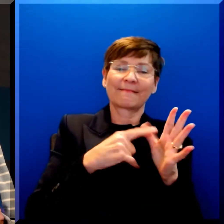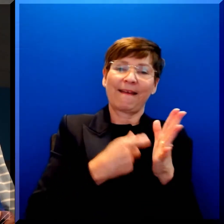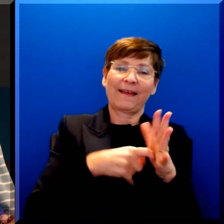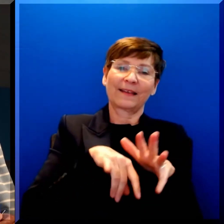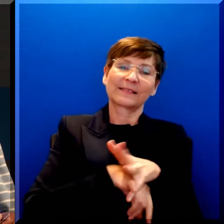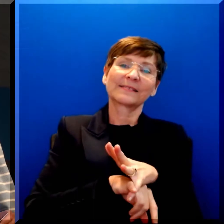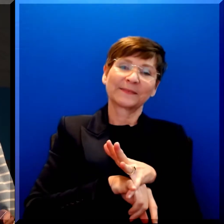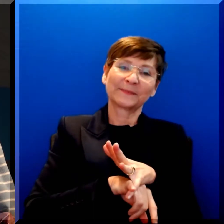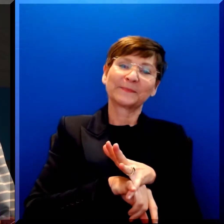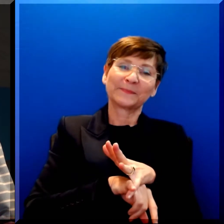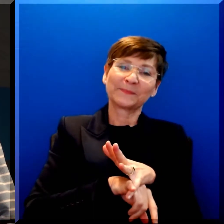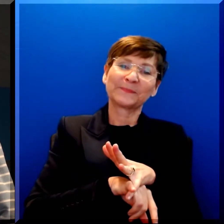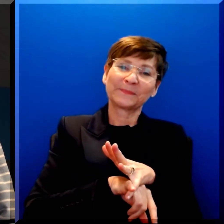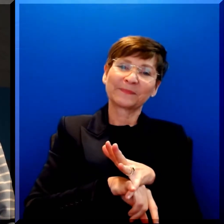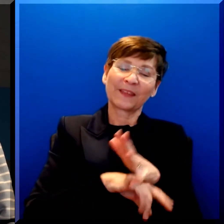stars,